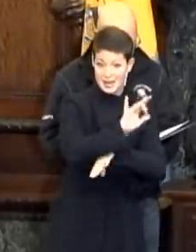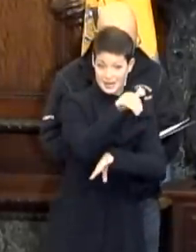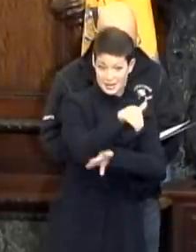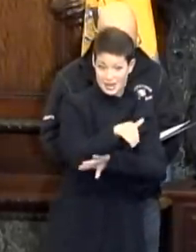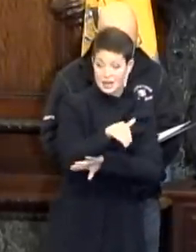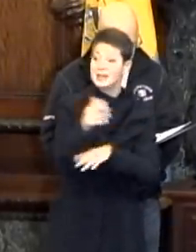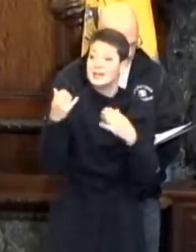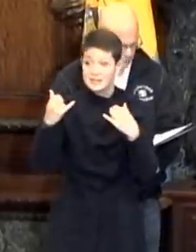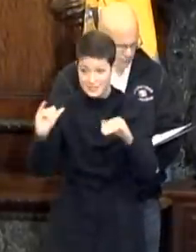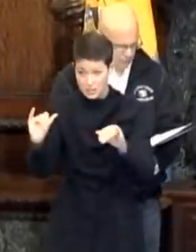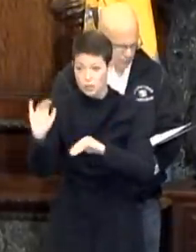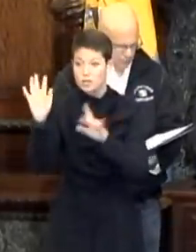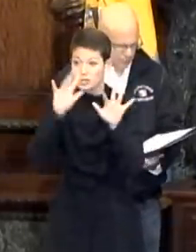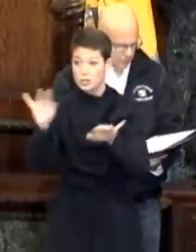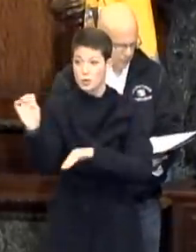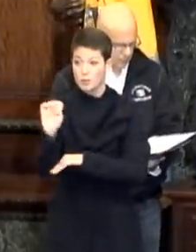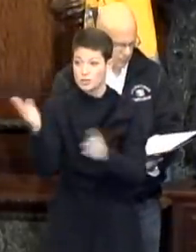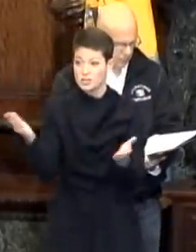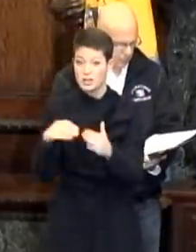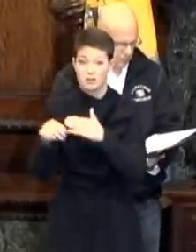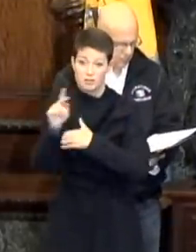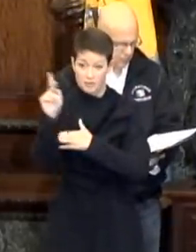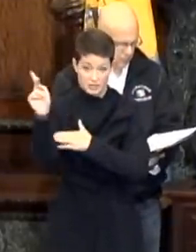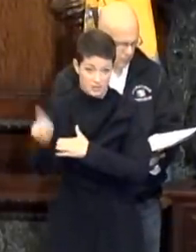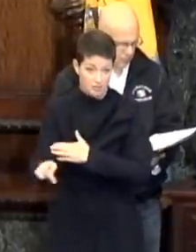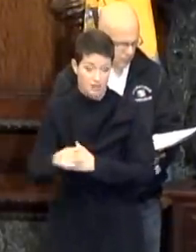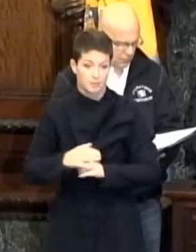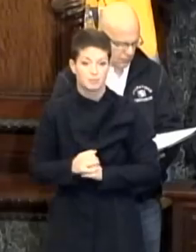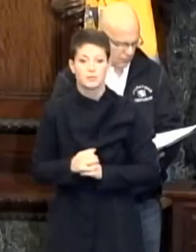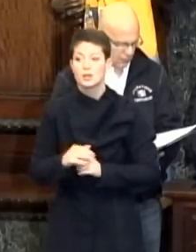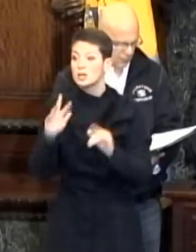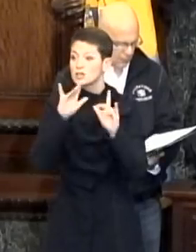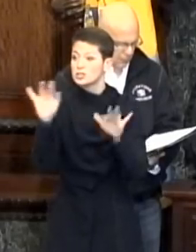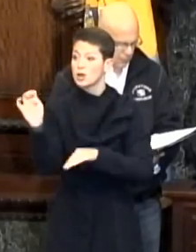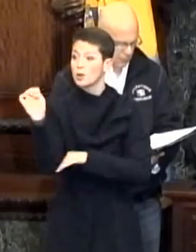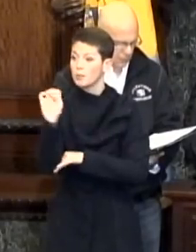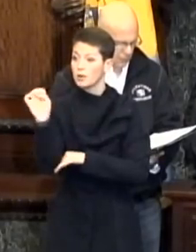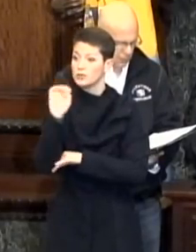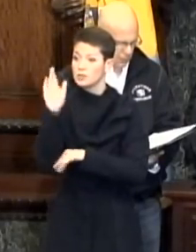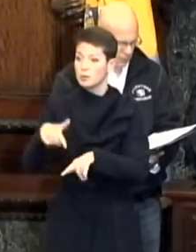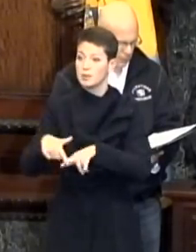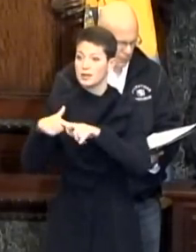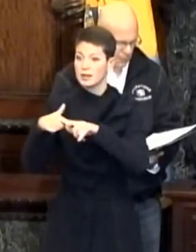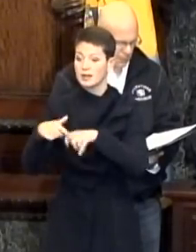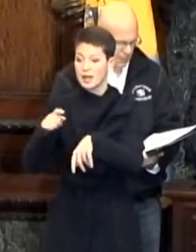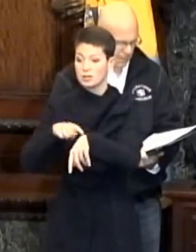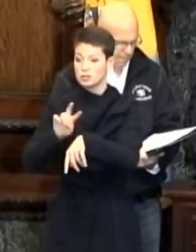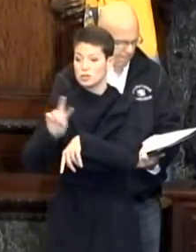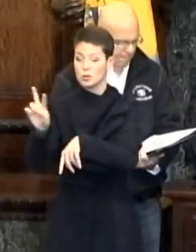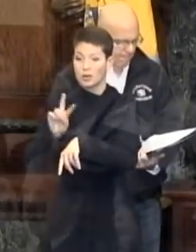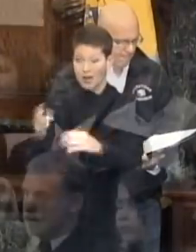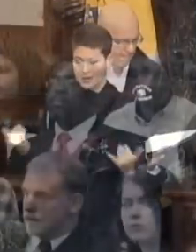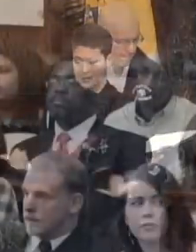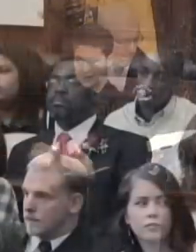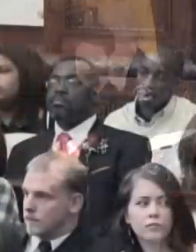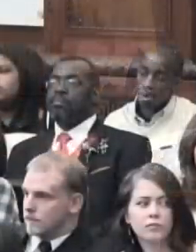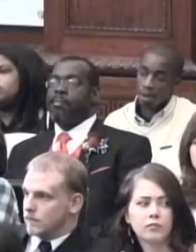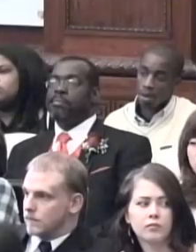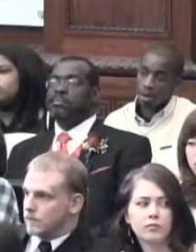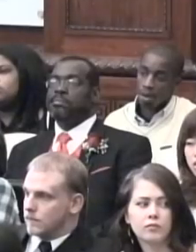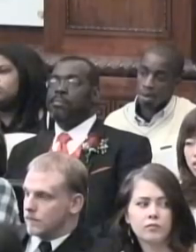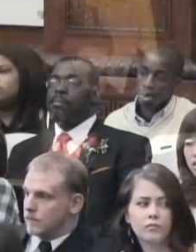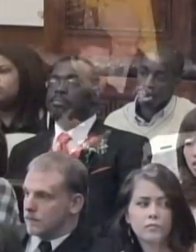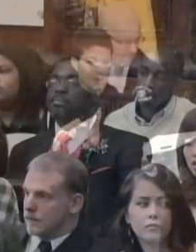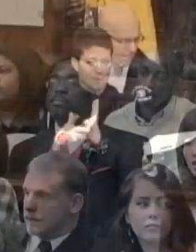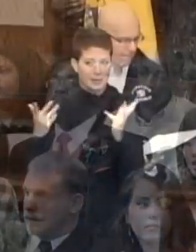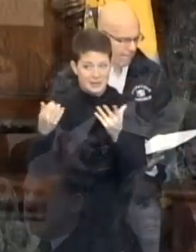a snow emergency here in Philadelphia. The snow emergency will be lifted at 2 p.m. today. That